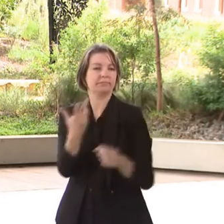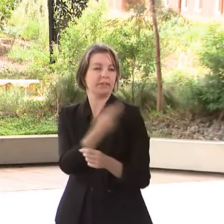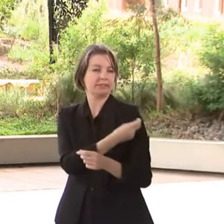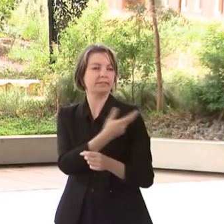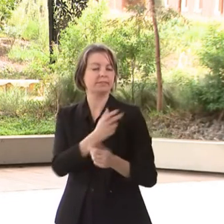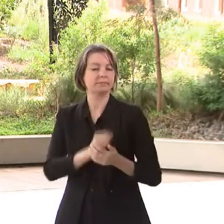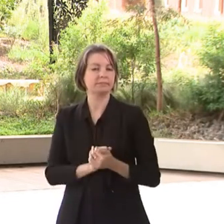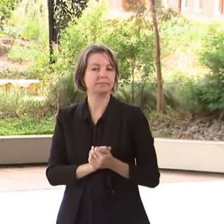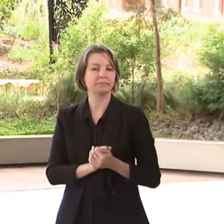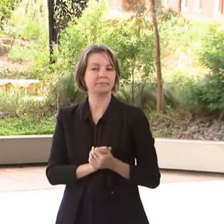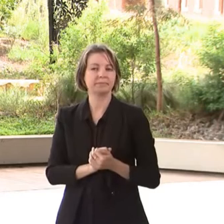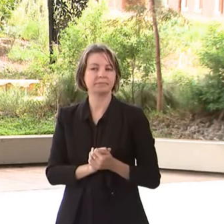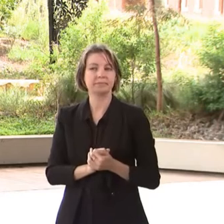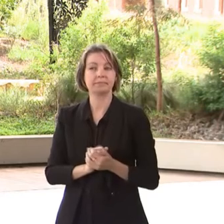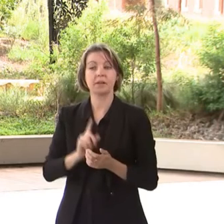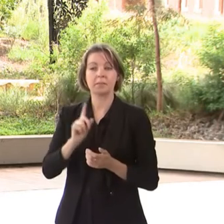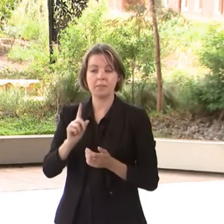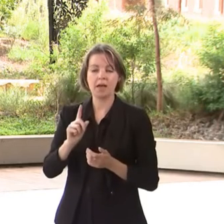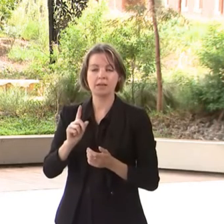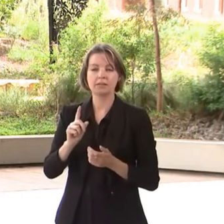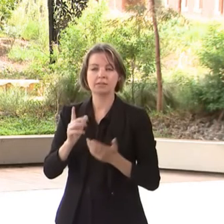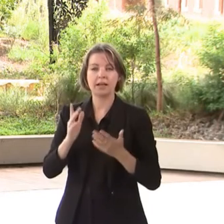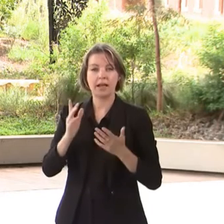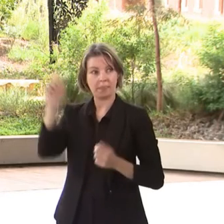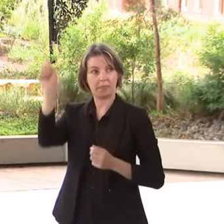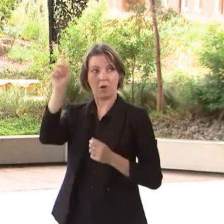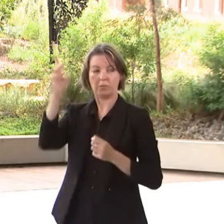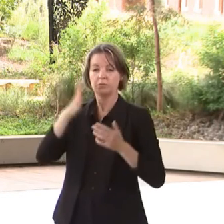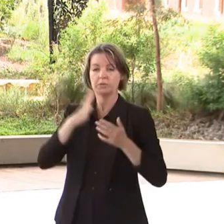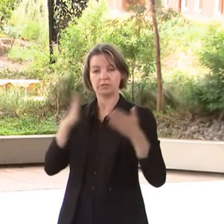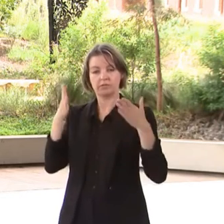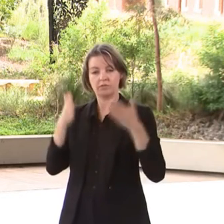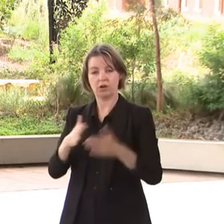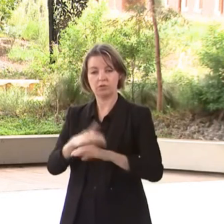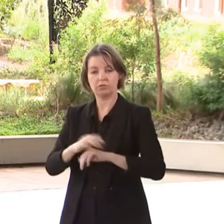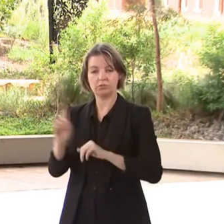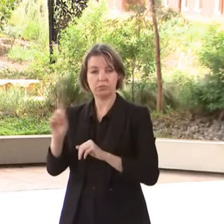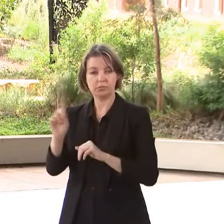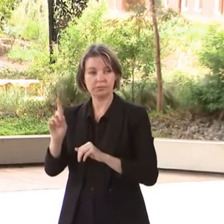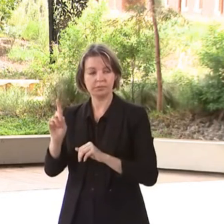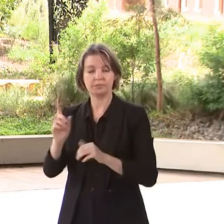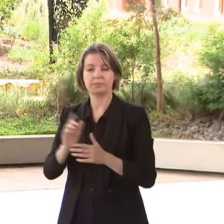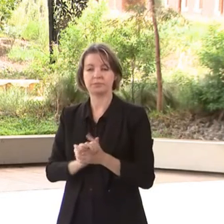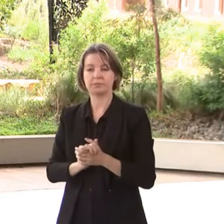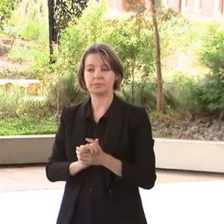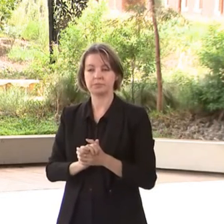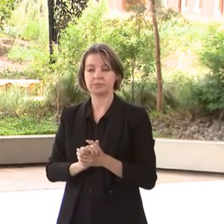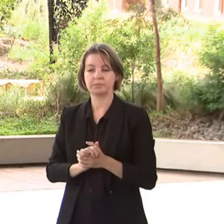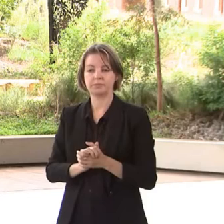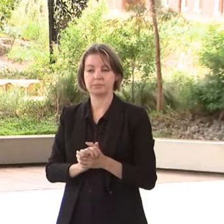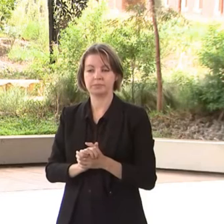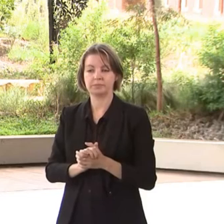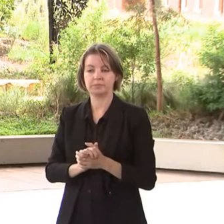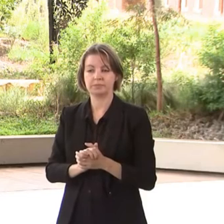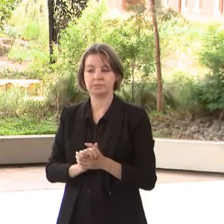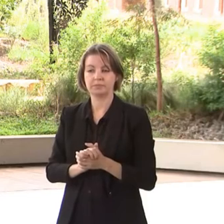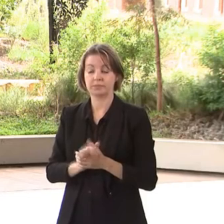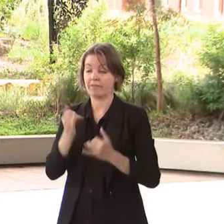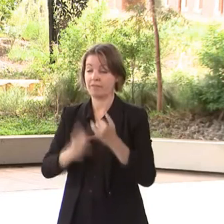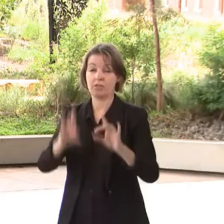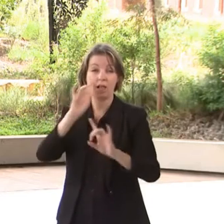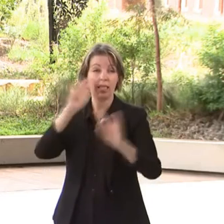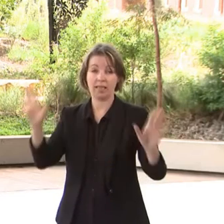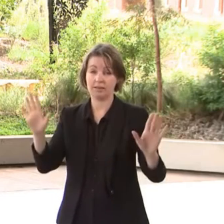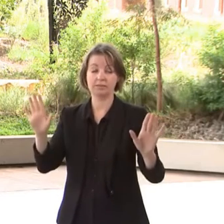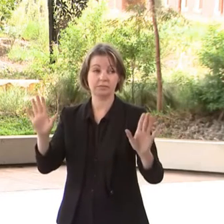let's focus on the main position here, and that is what is clear. It could not have been